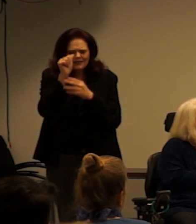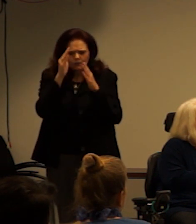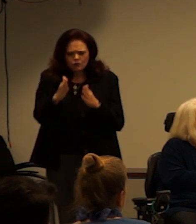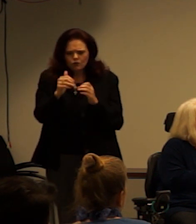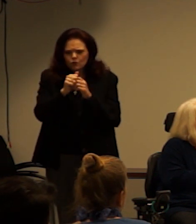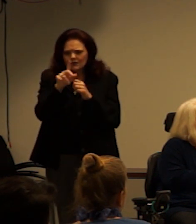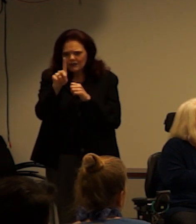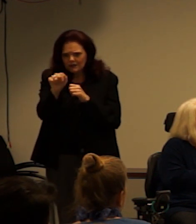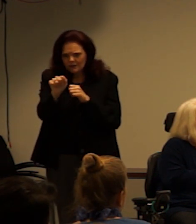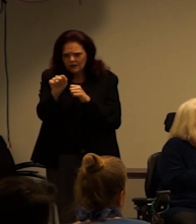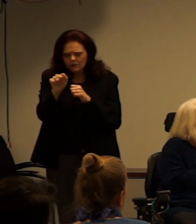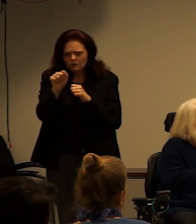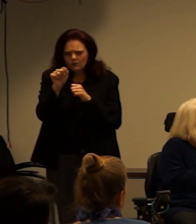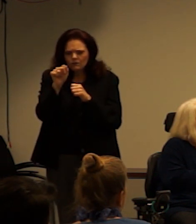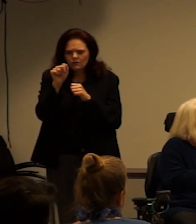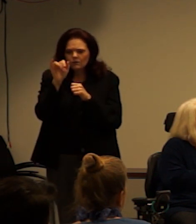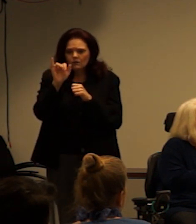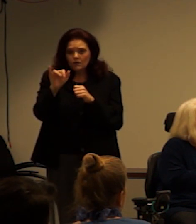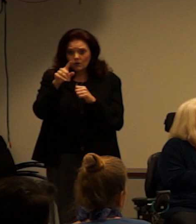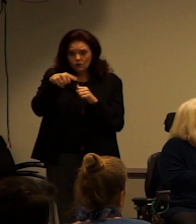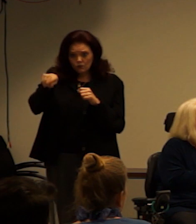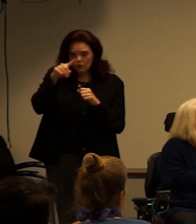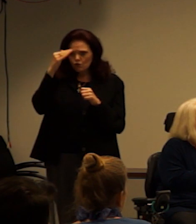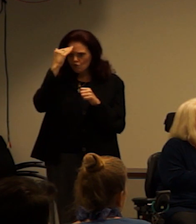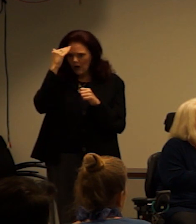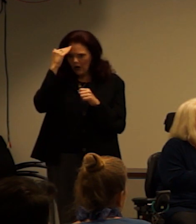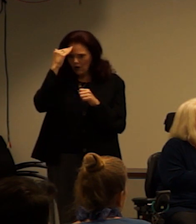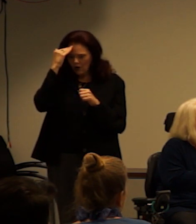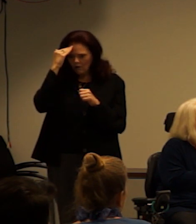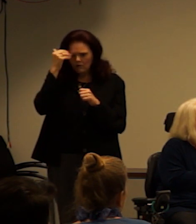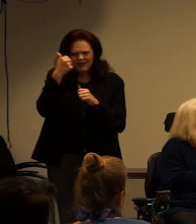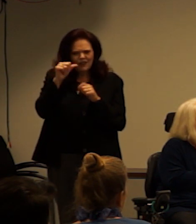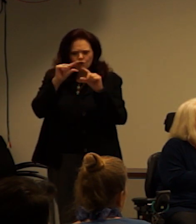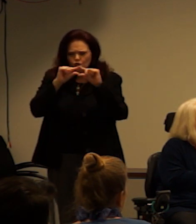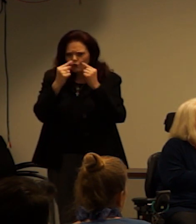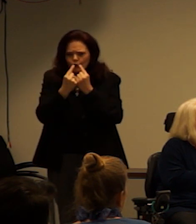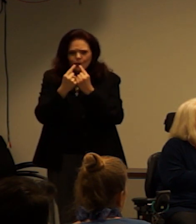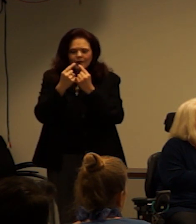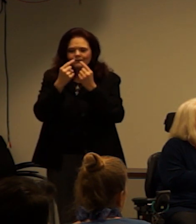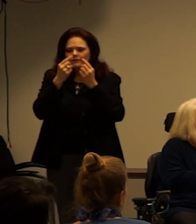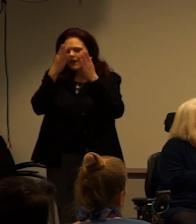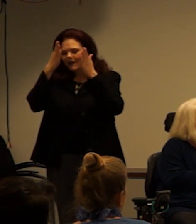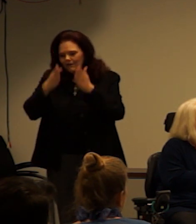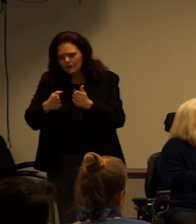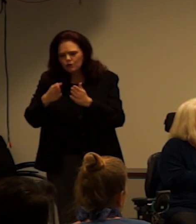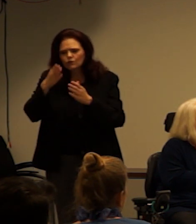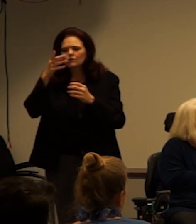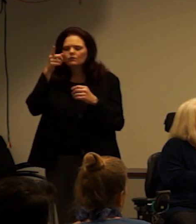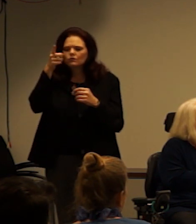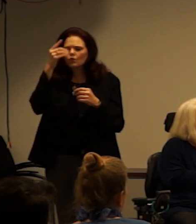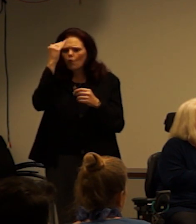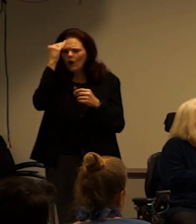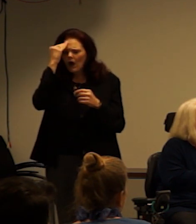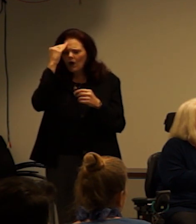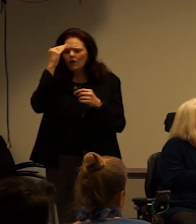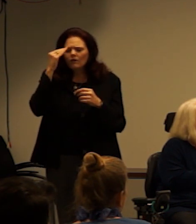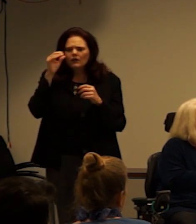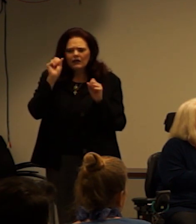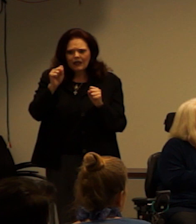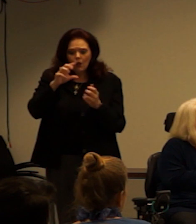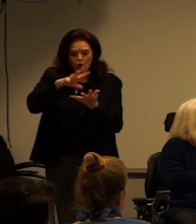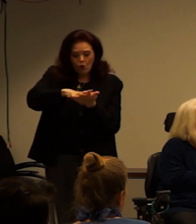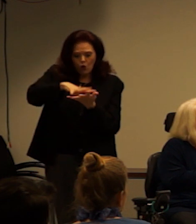disability that you are aware of, any group, any individual that you're aware of that can